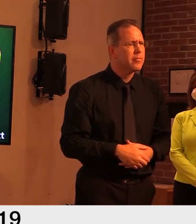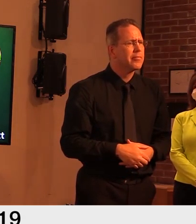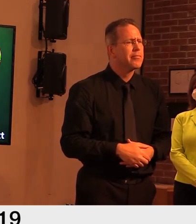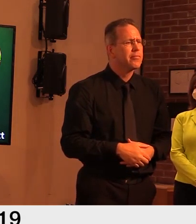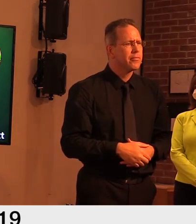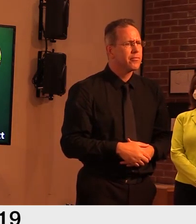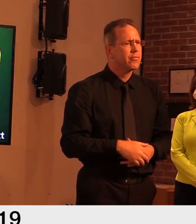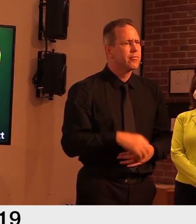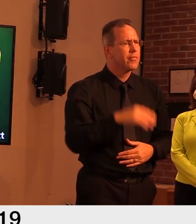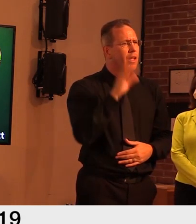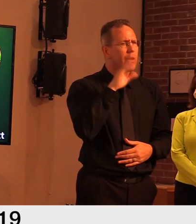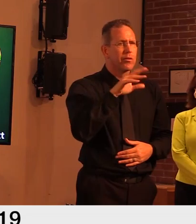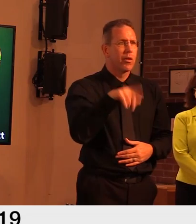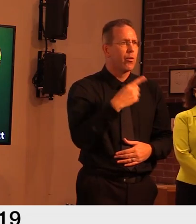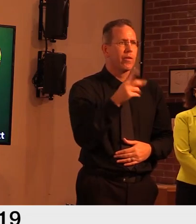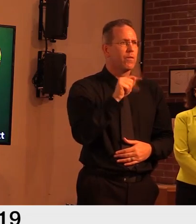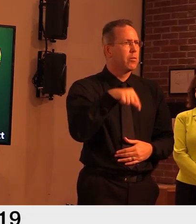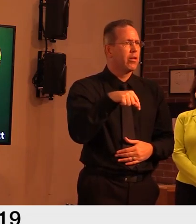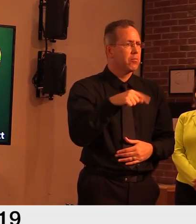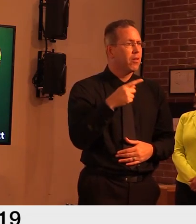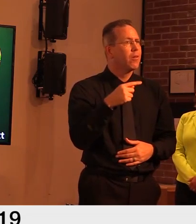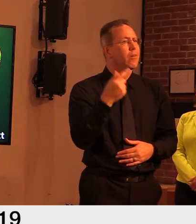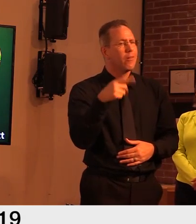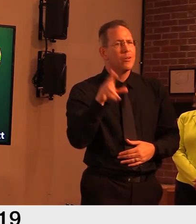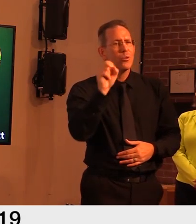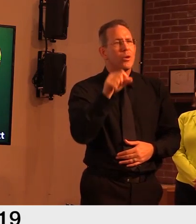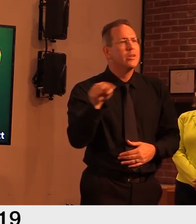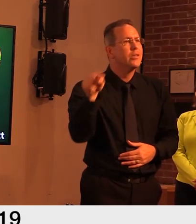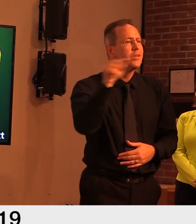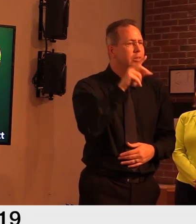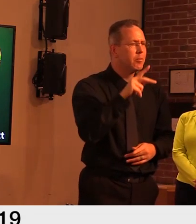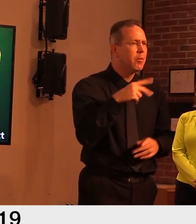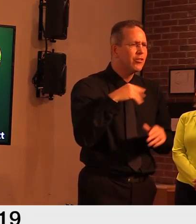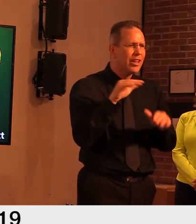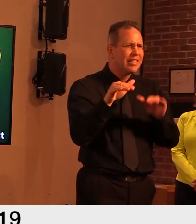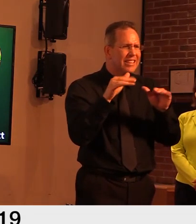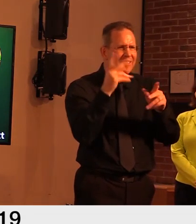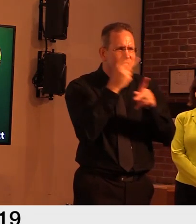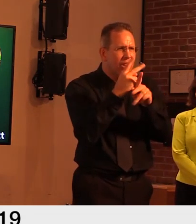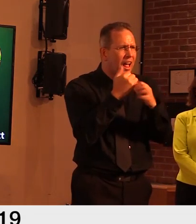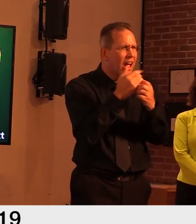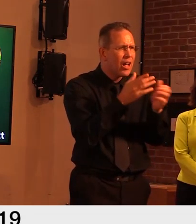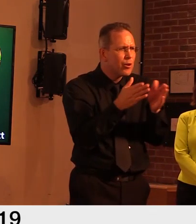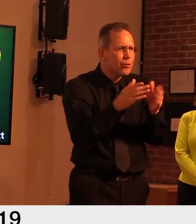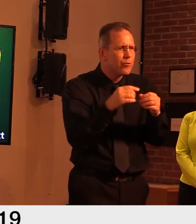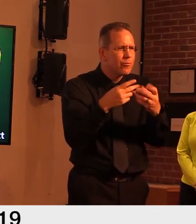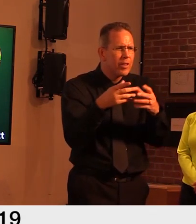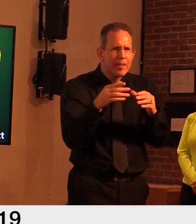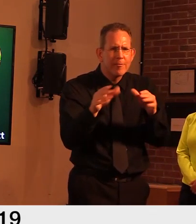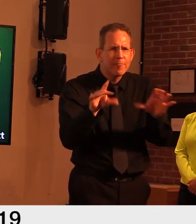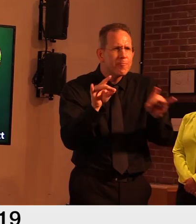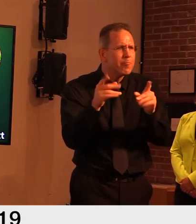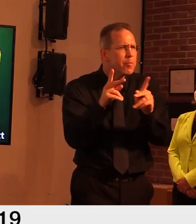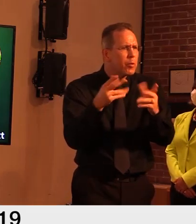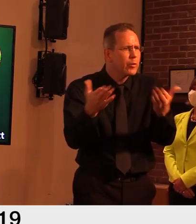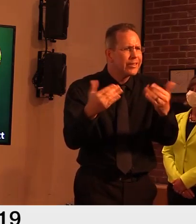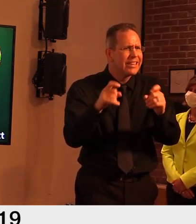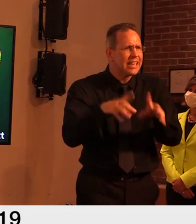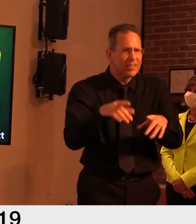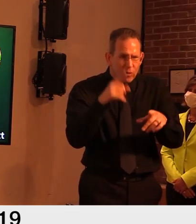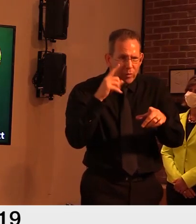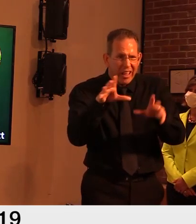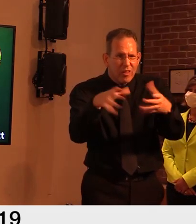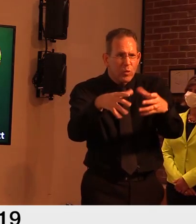encouraging every Vermonter to walk into a testing facility to get tested. I think, as you'll see